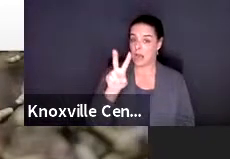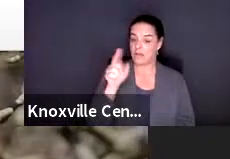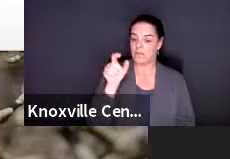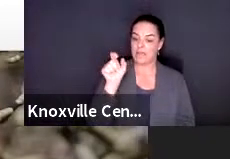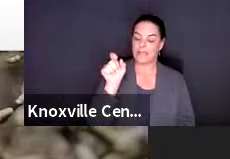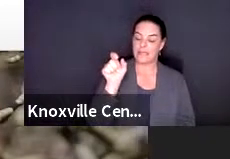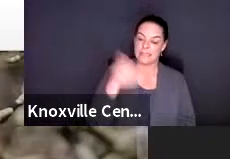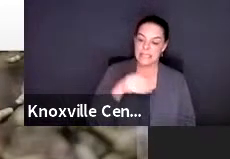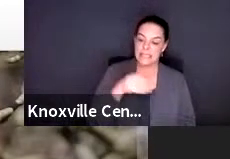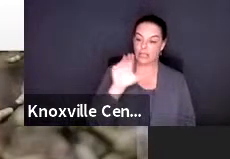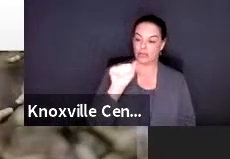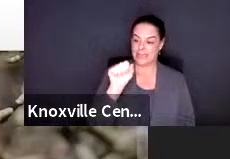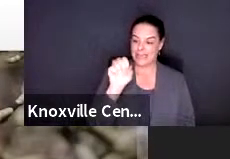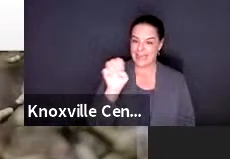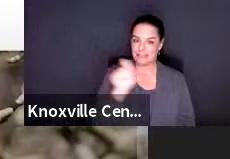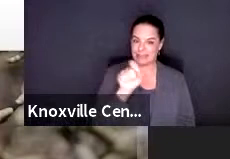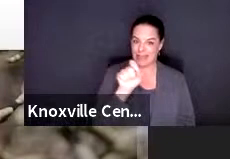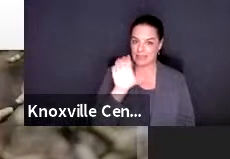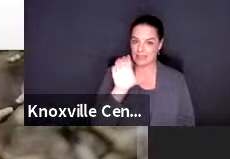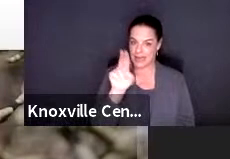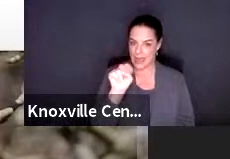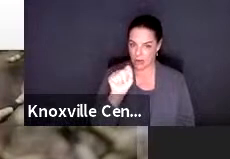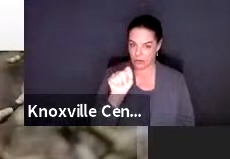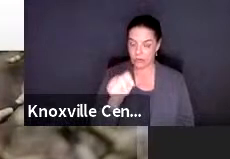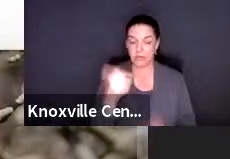knoxcountytn.gov/case-count. Moving to the first benchmark.